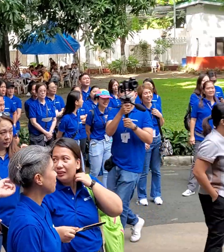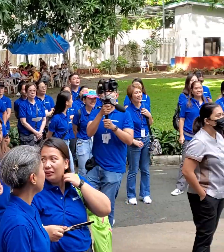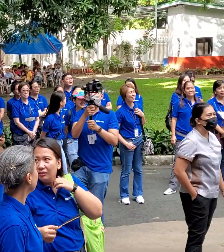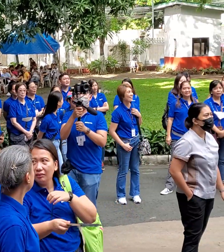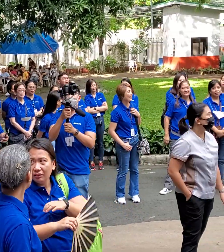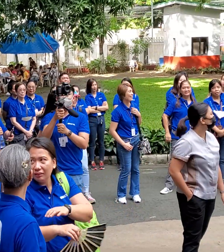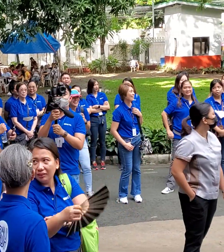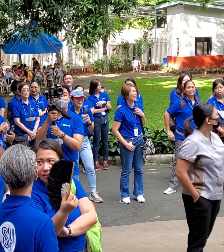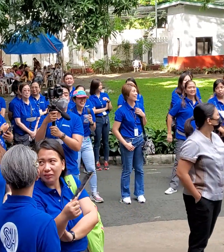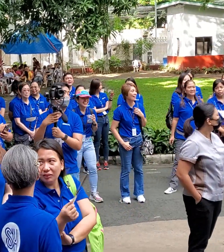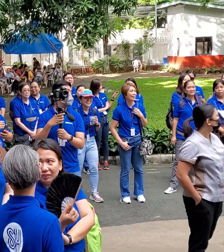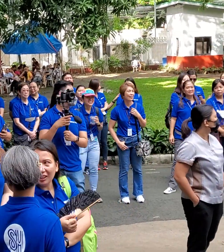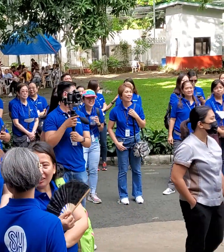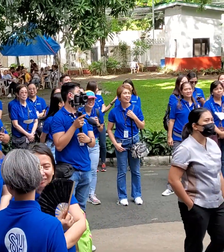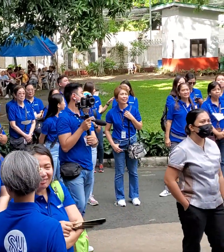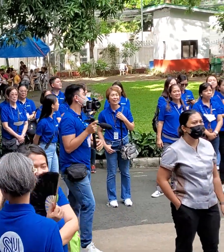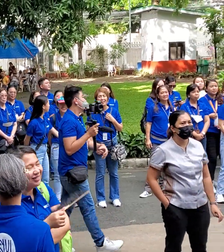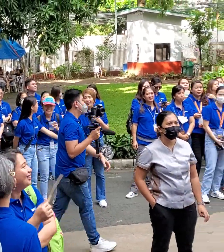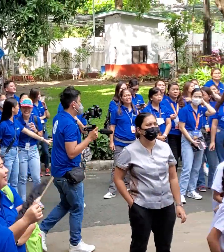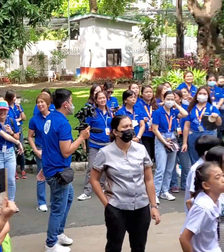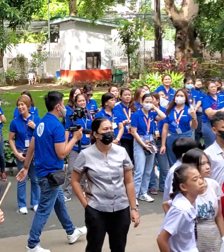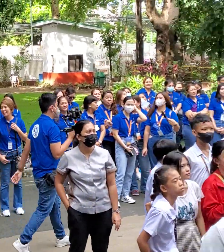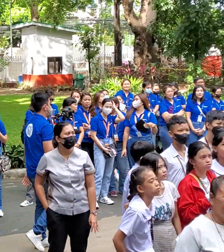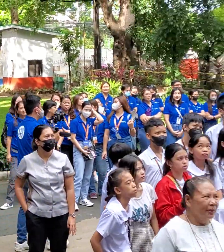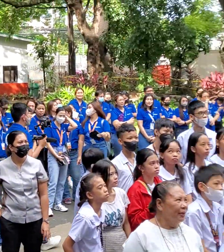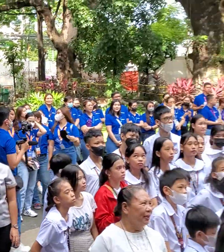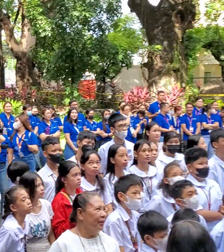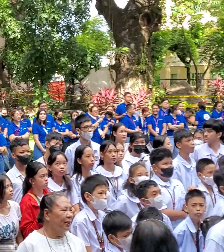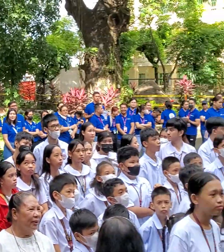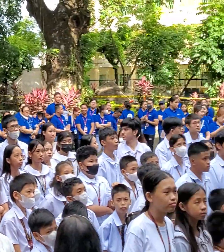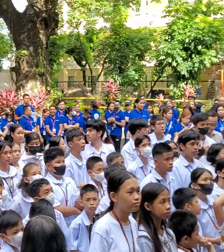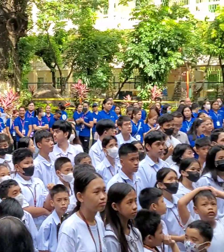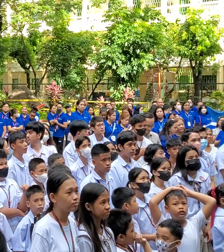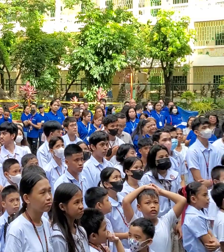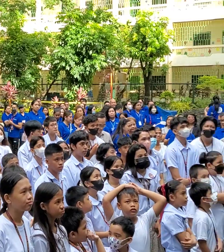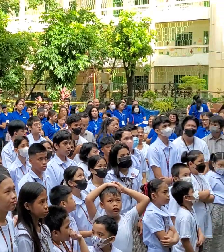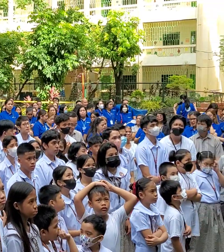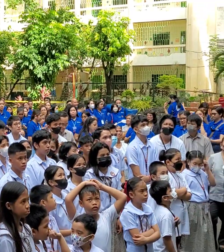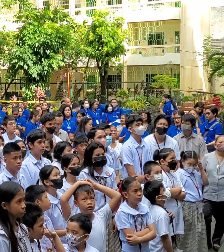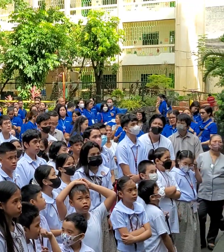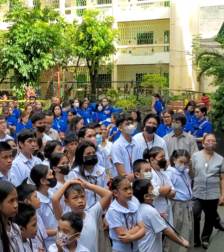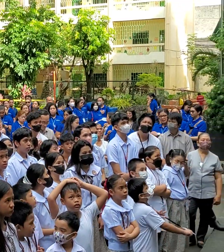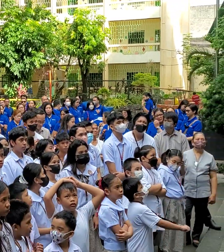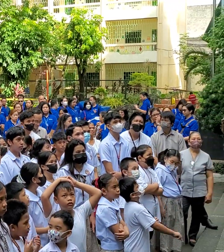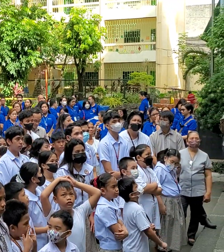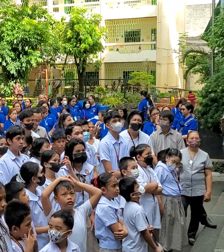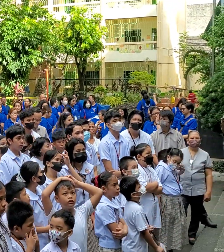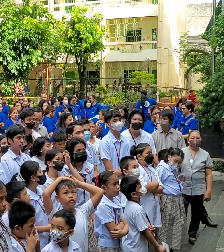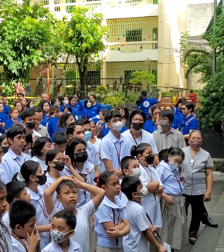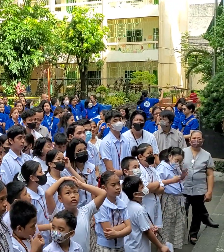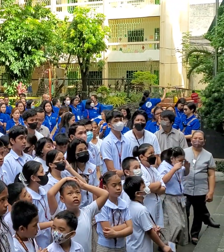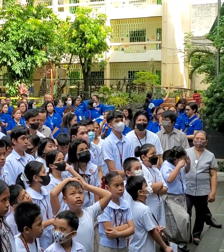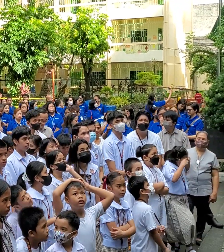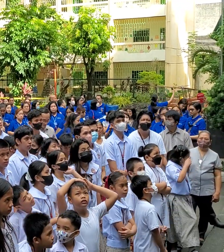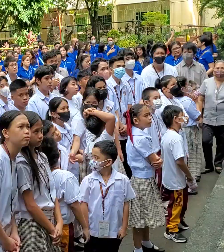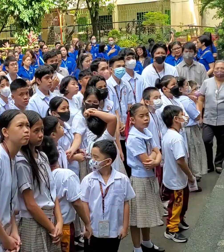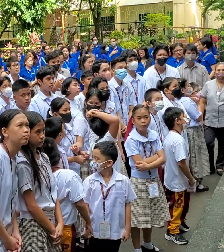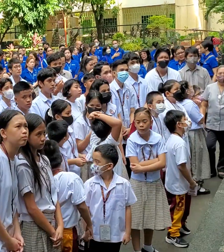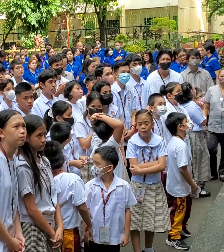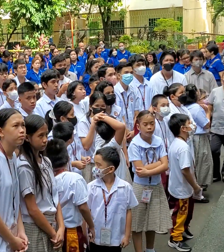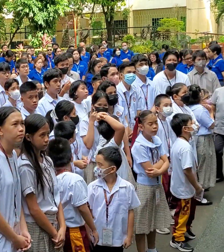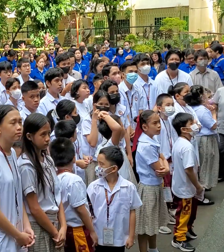Home. Surplus, and yeah, that's all for from SM Group of Companies, Mrs. Zep.